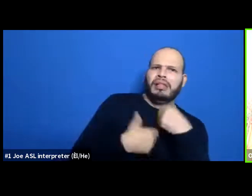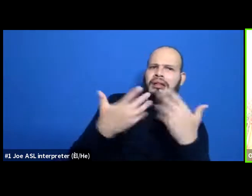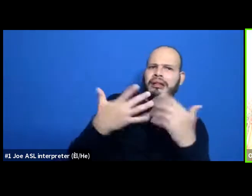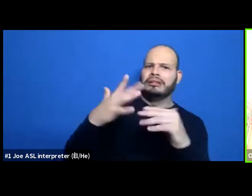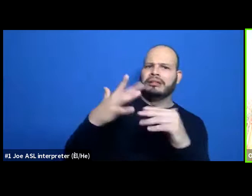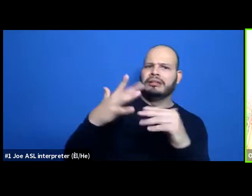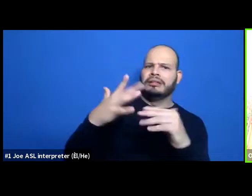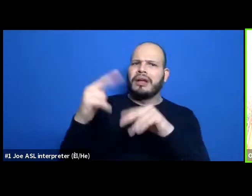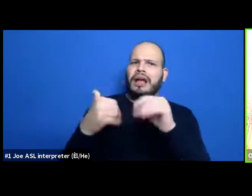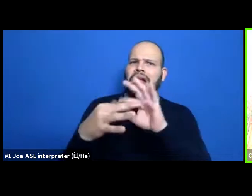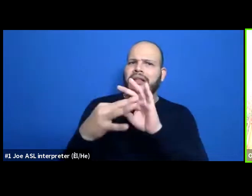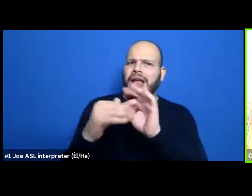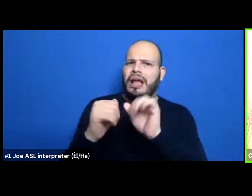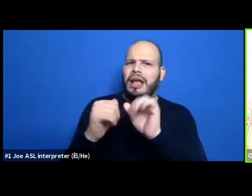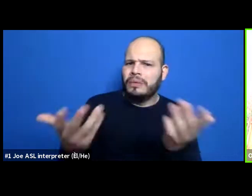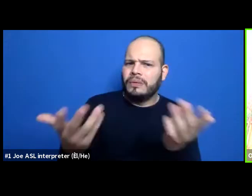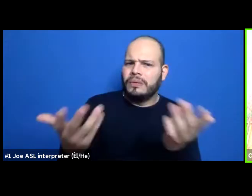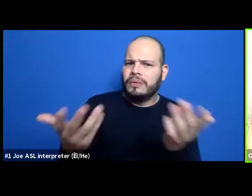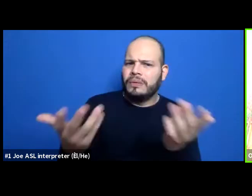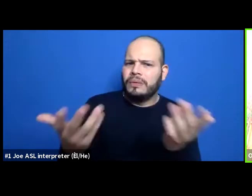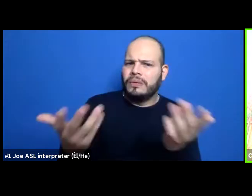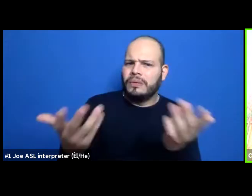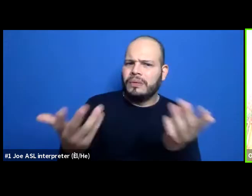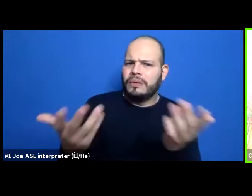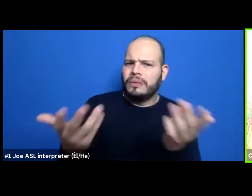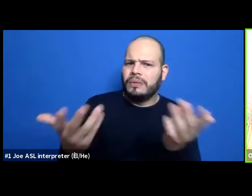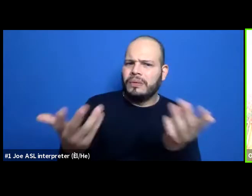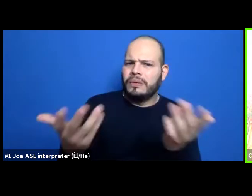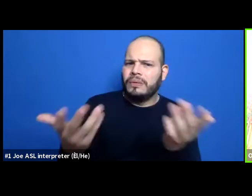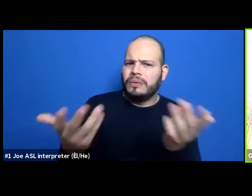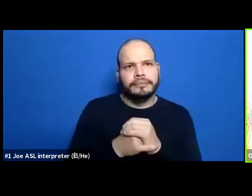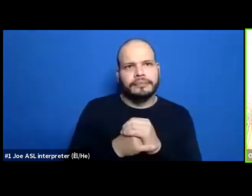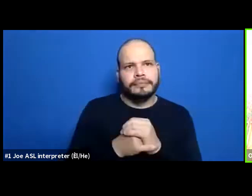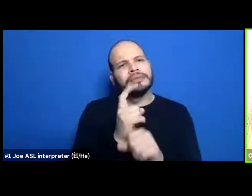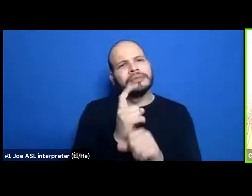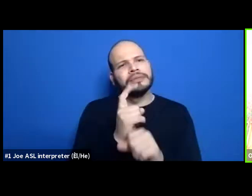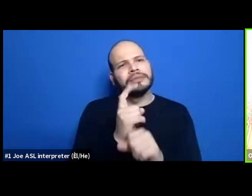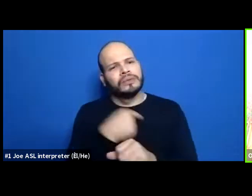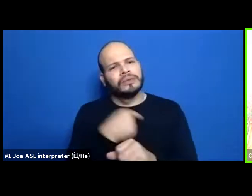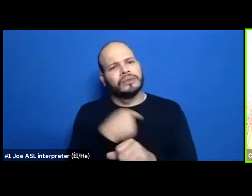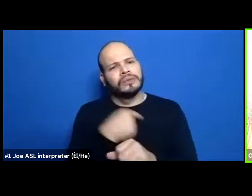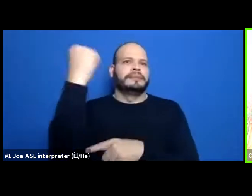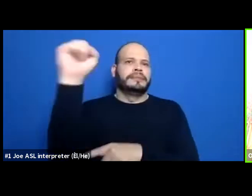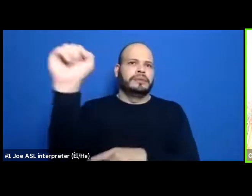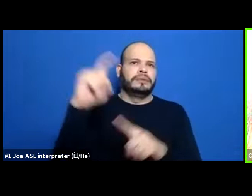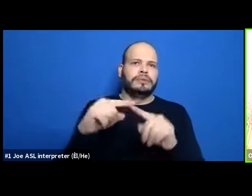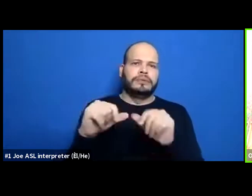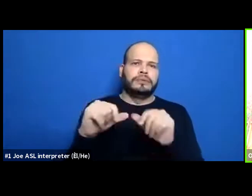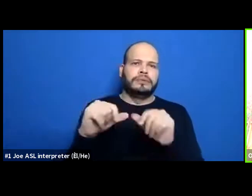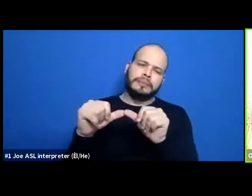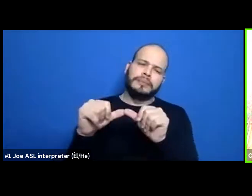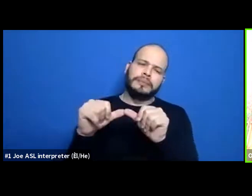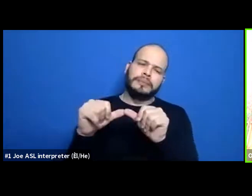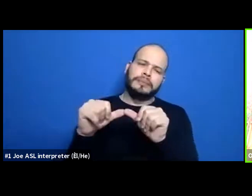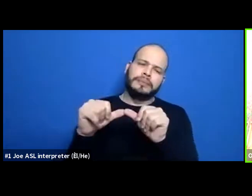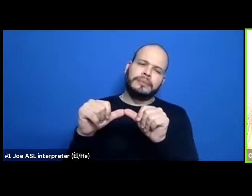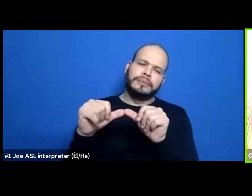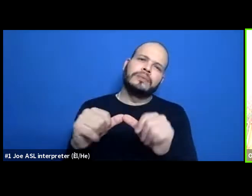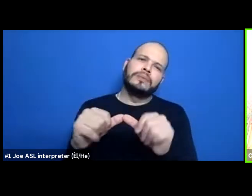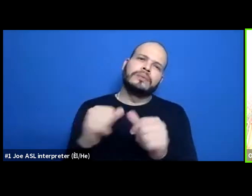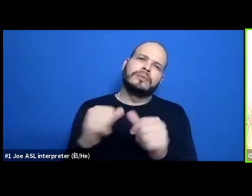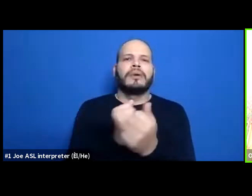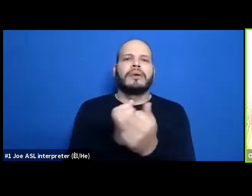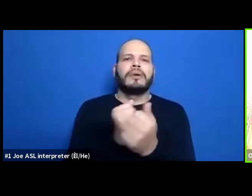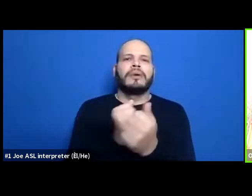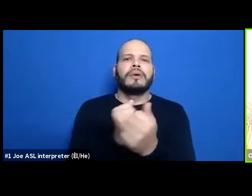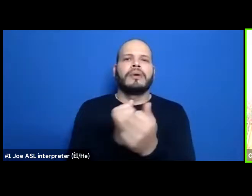end, that live beyond us because they are sustained by the love that animates our community and very